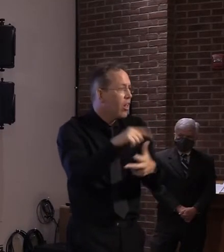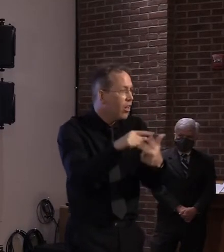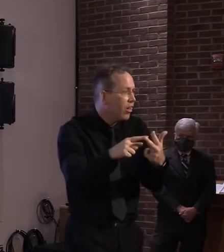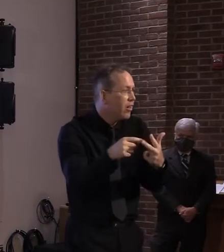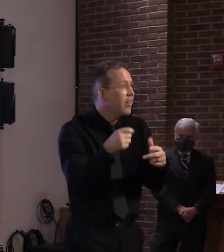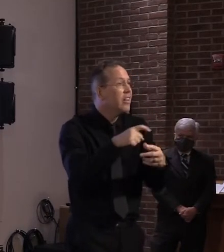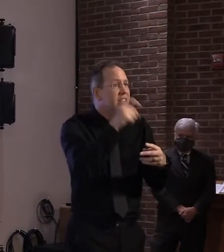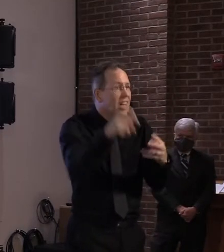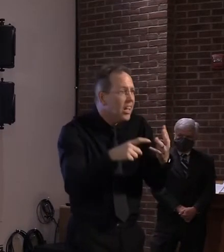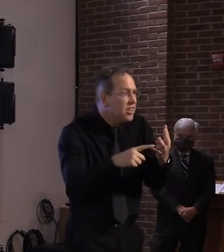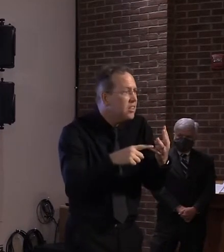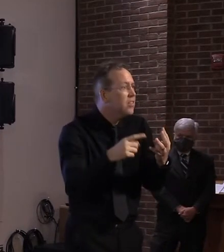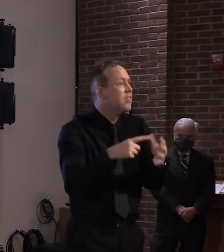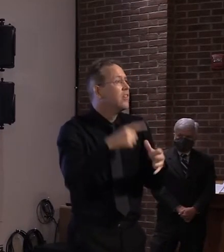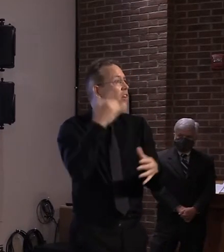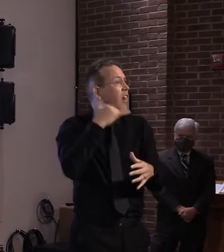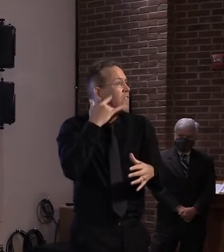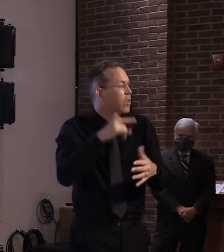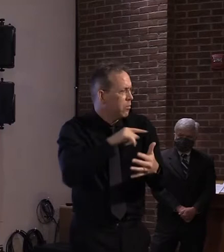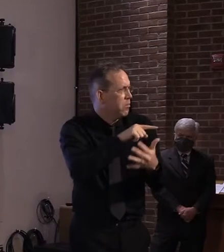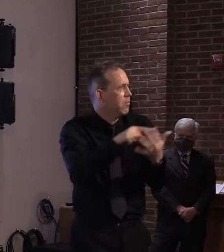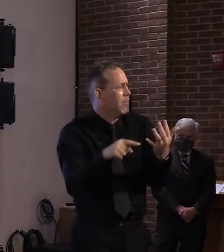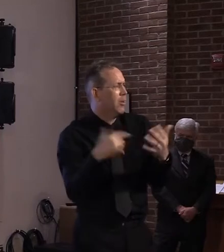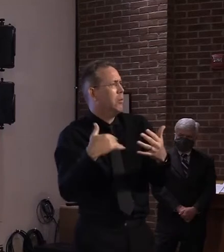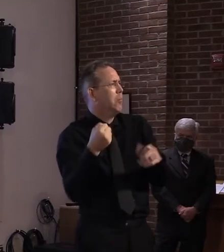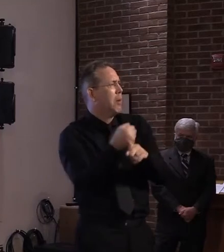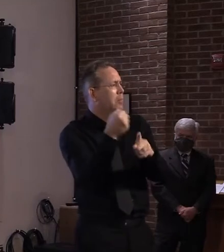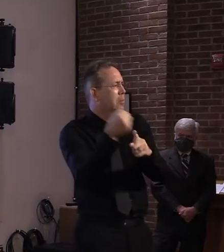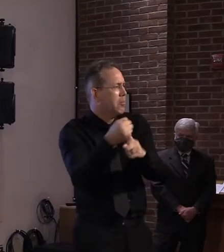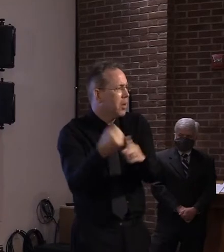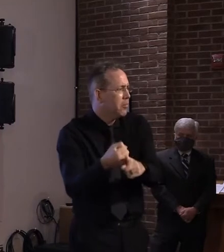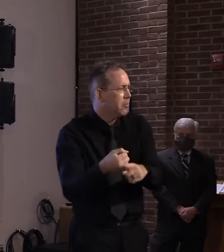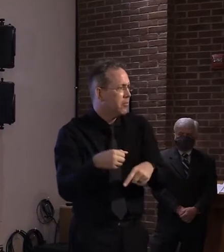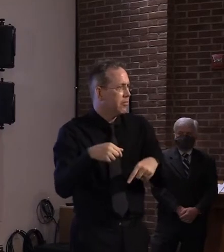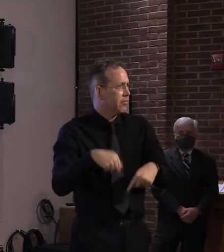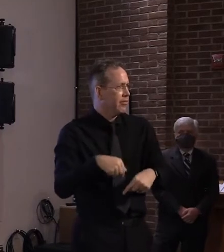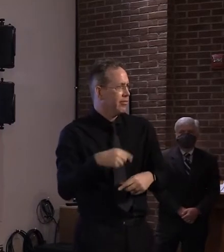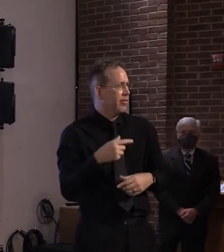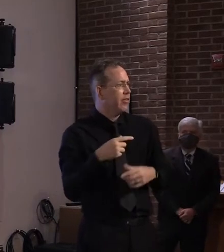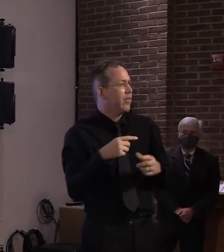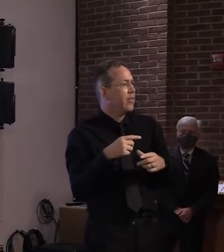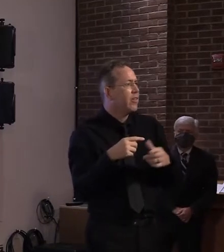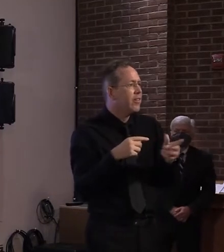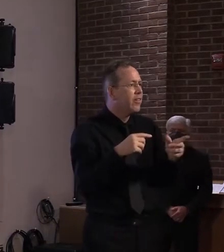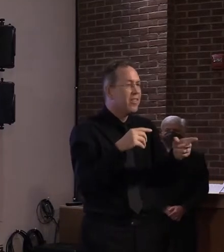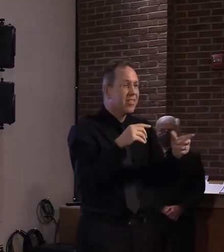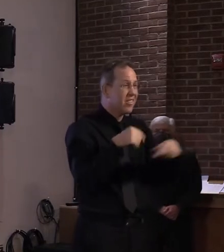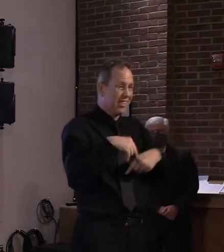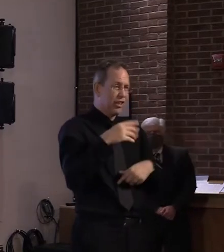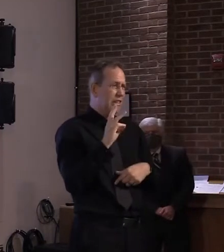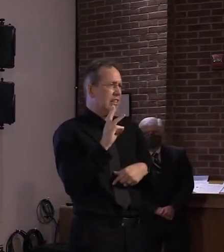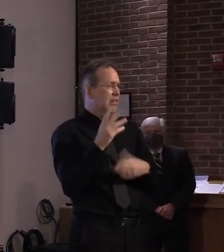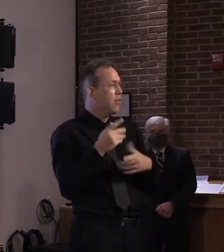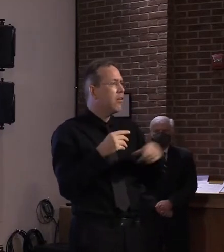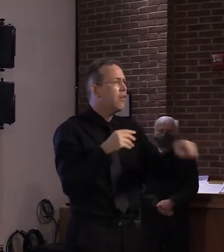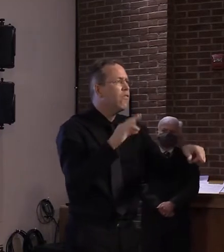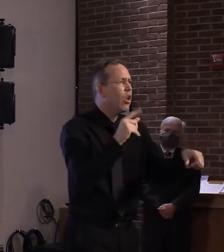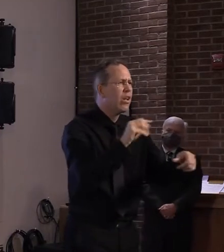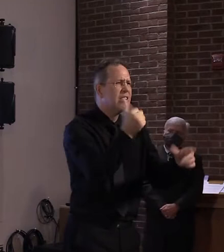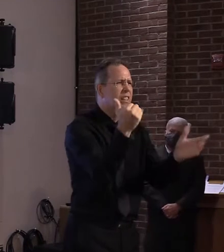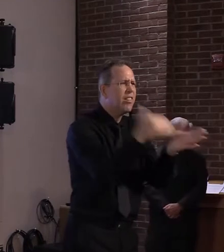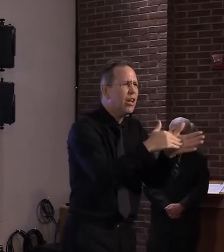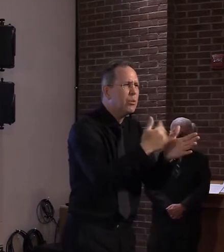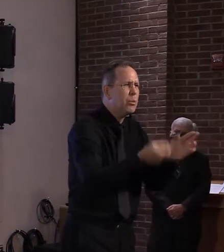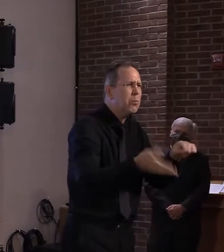we had 6 cases, Florida had 10,000. The governor of Texas was asking